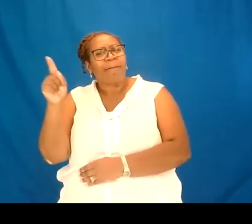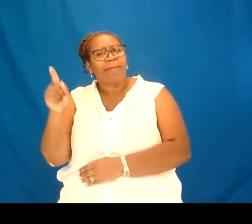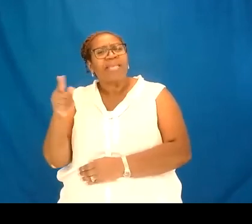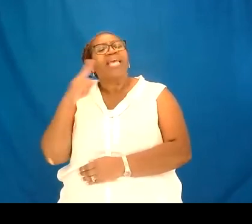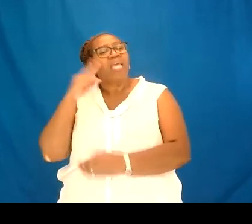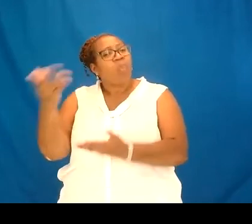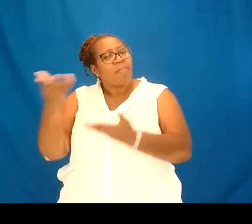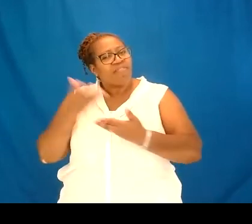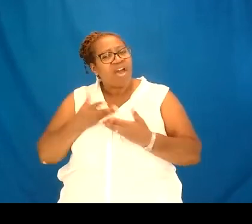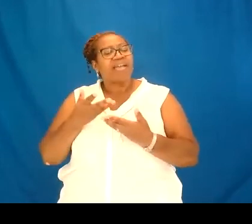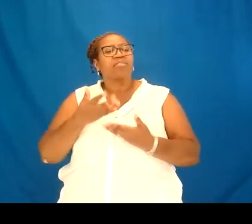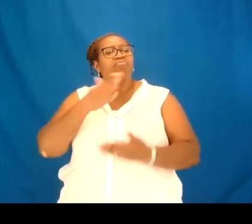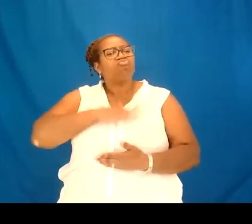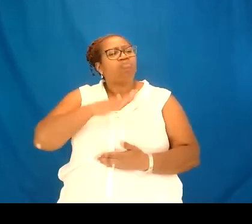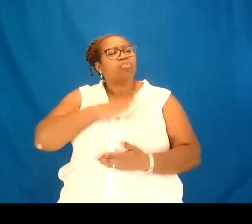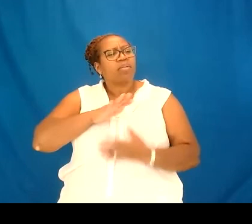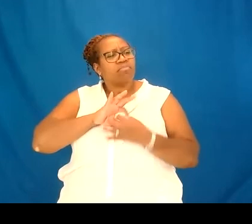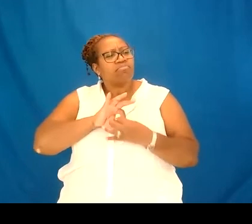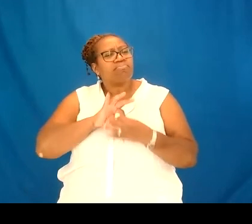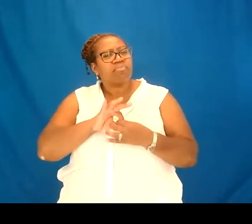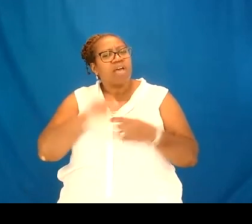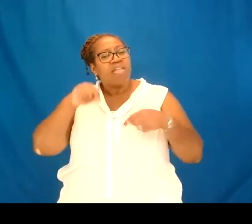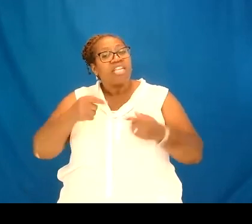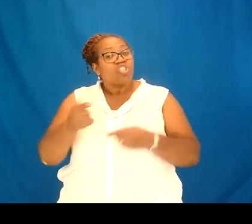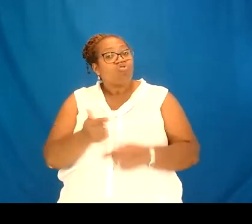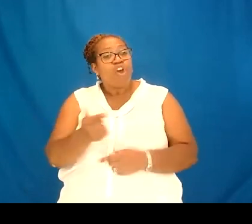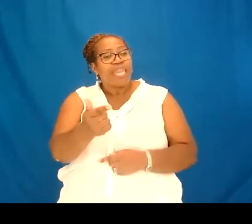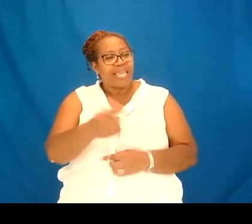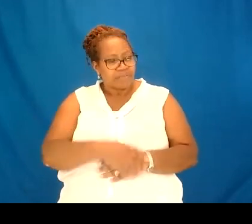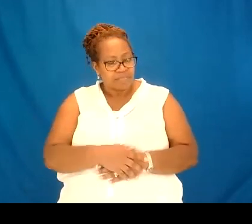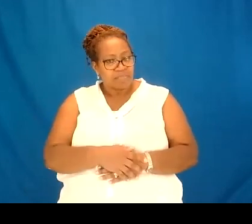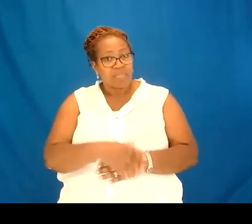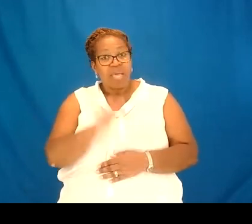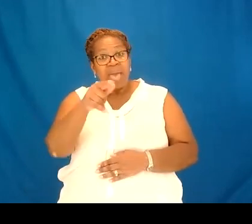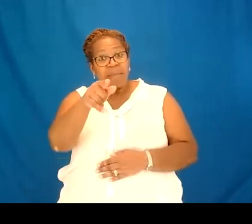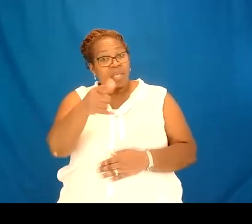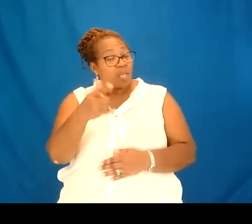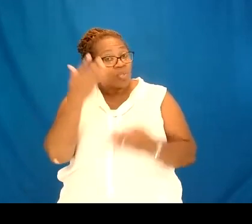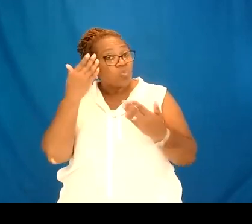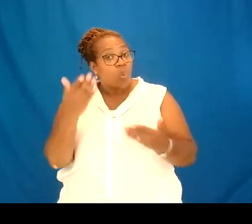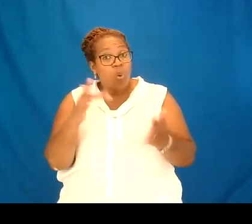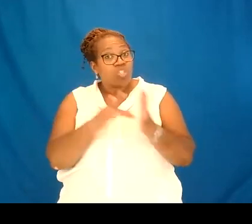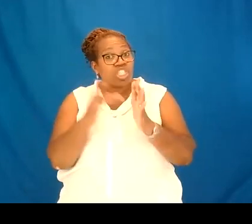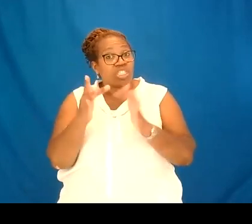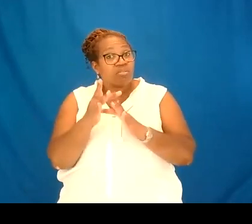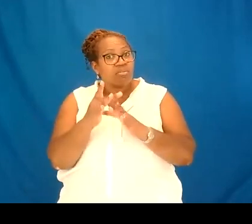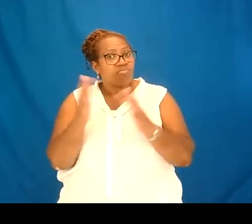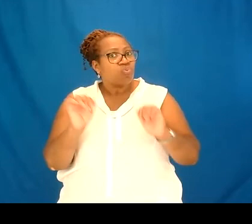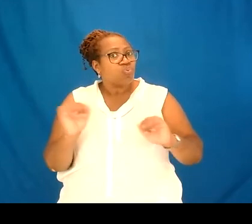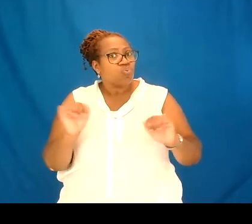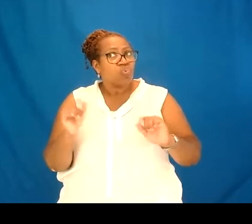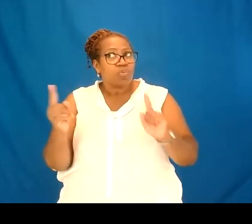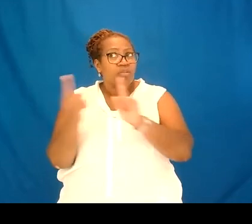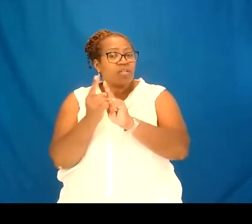journey. You might be here and you don't know Jesus. And you're wondering, how can